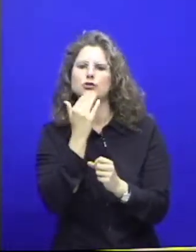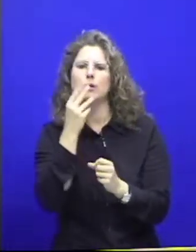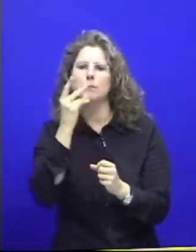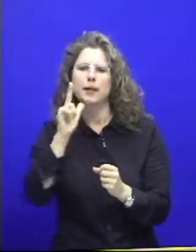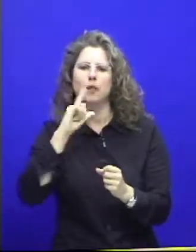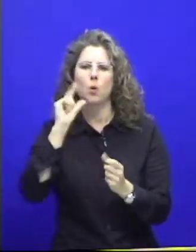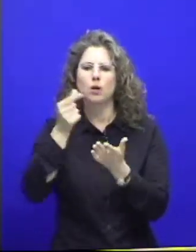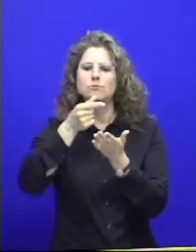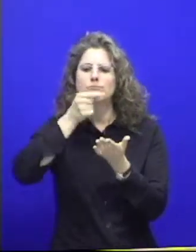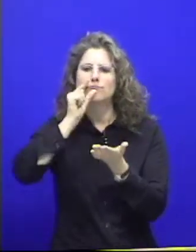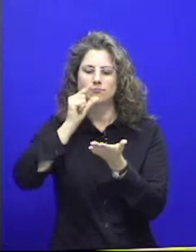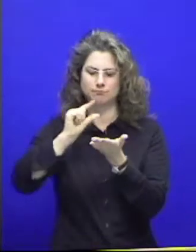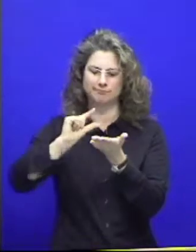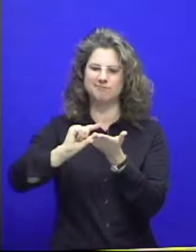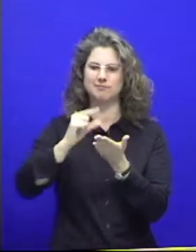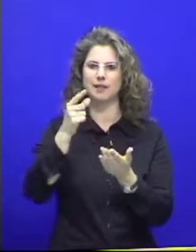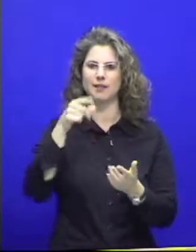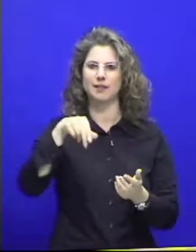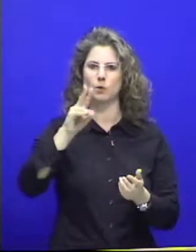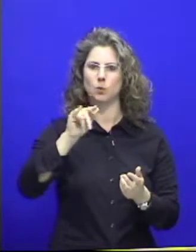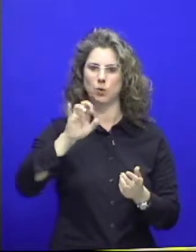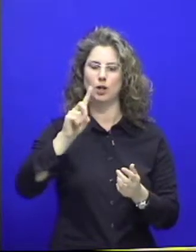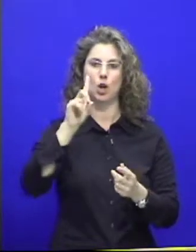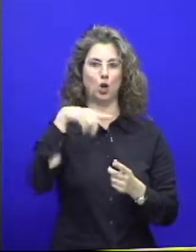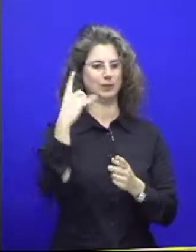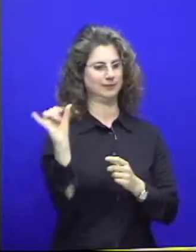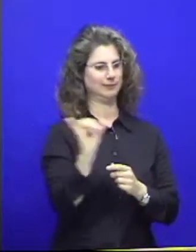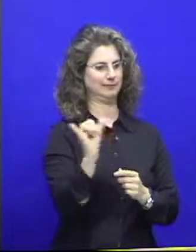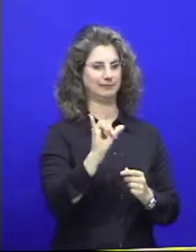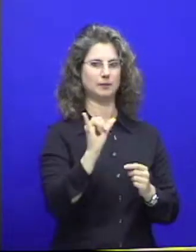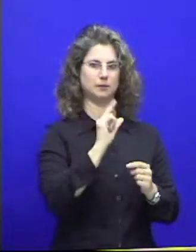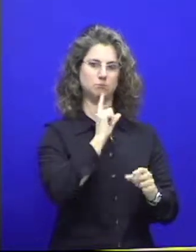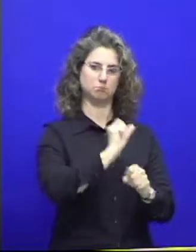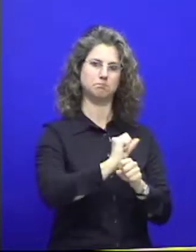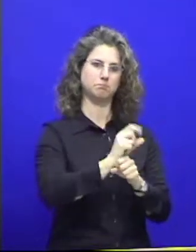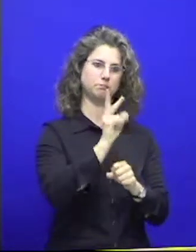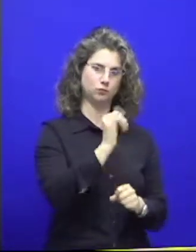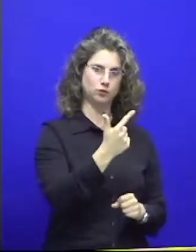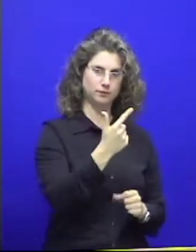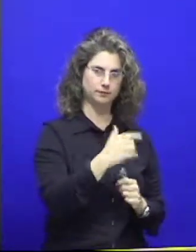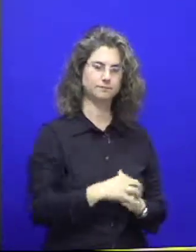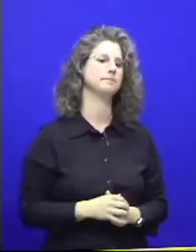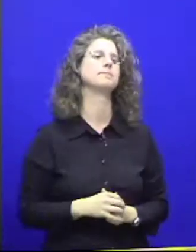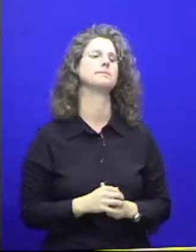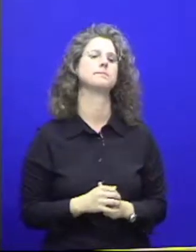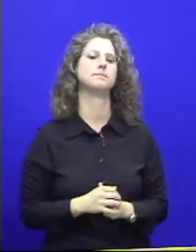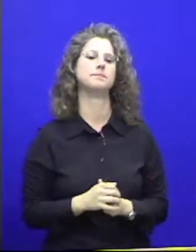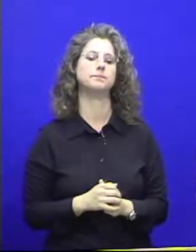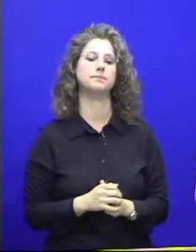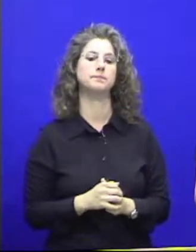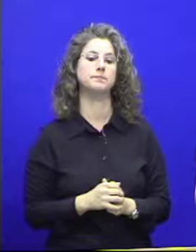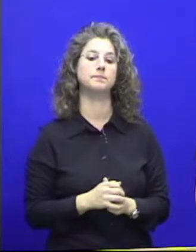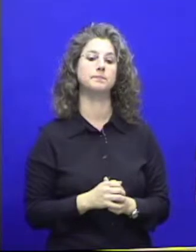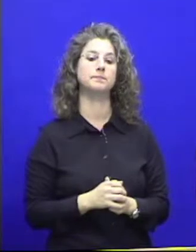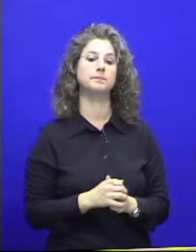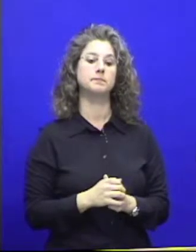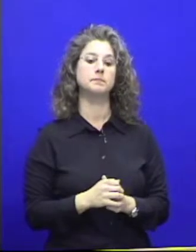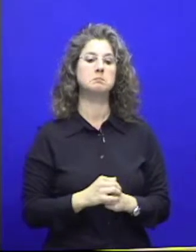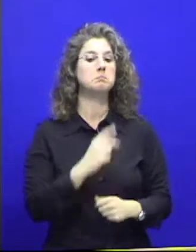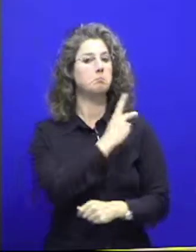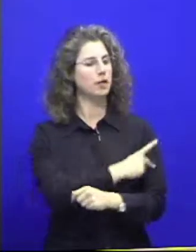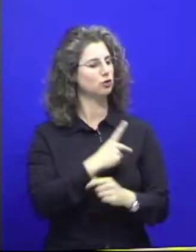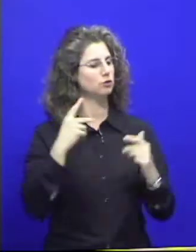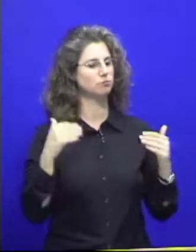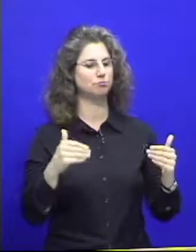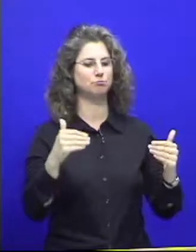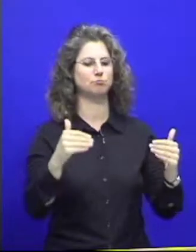sugar liquid that looks just like the therapy we're giving the patients in the experimental group. Now, the patients go through the study.